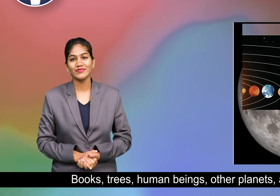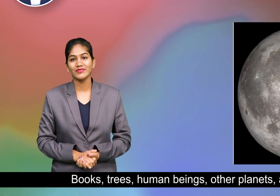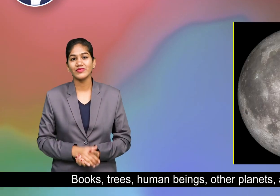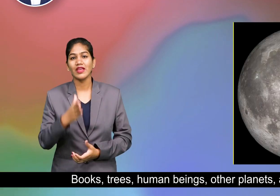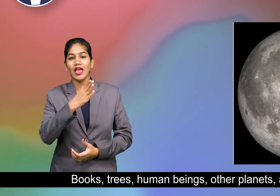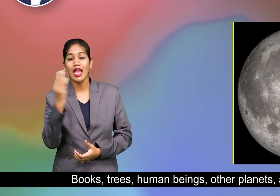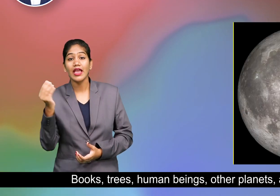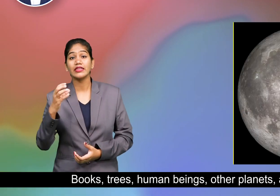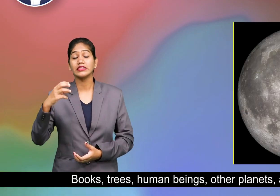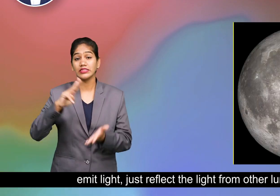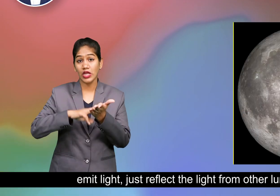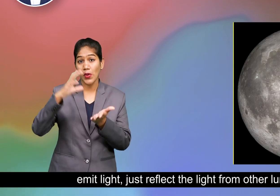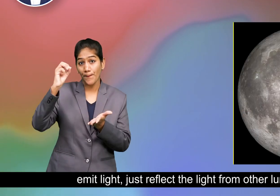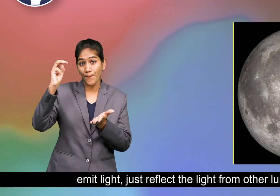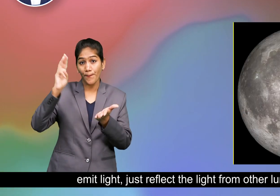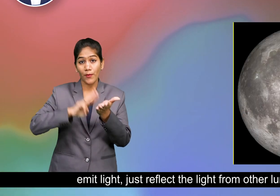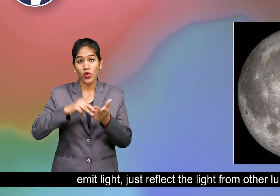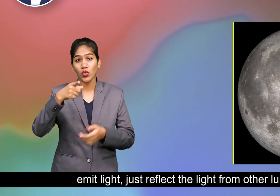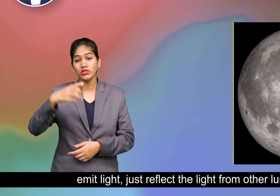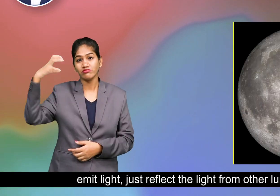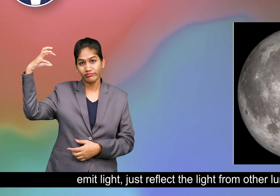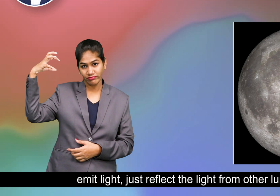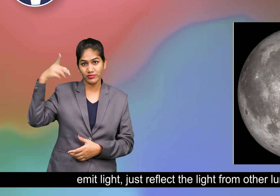and moon do not emit light,